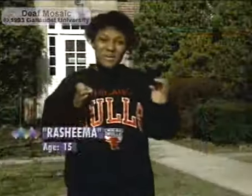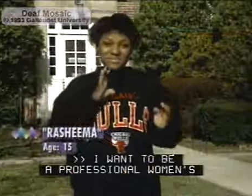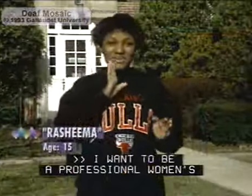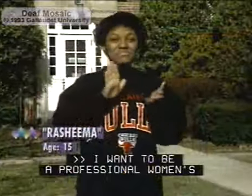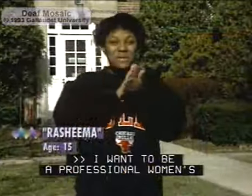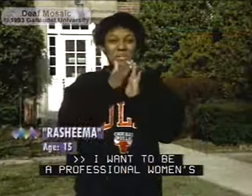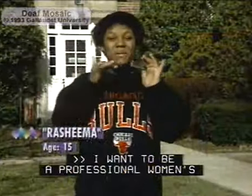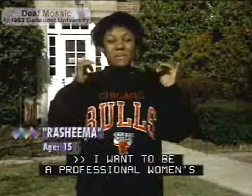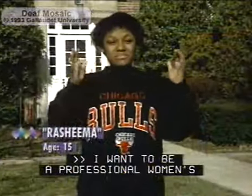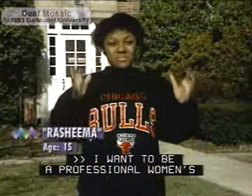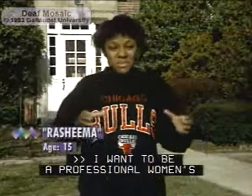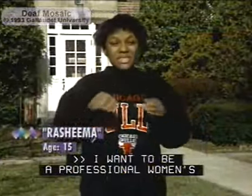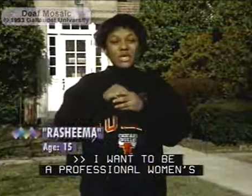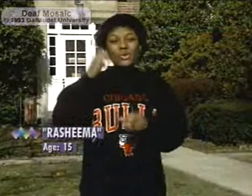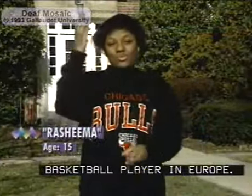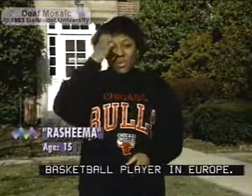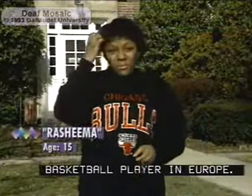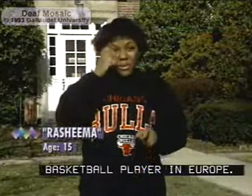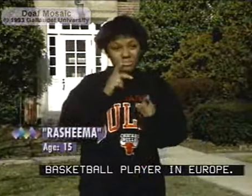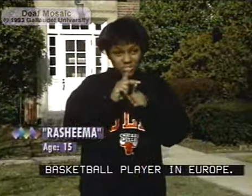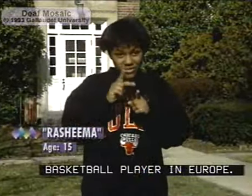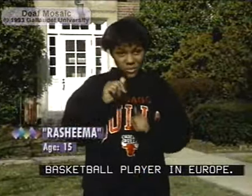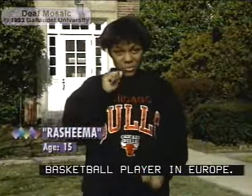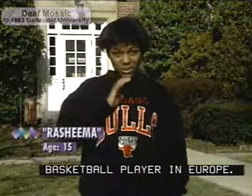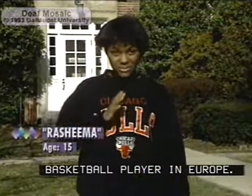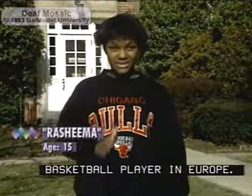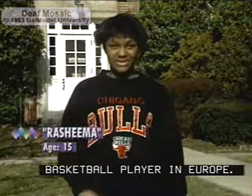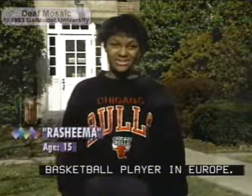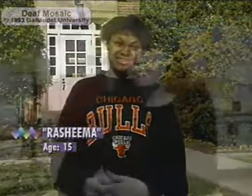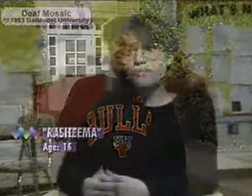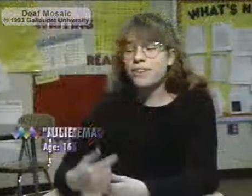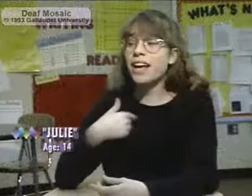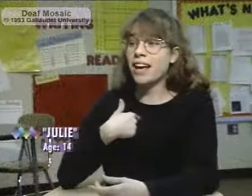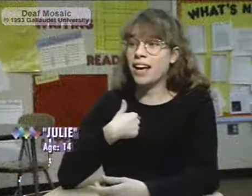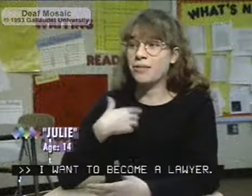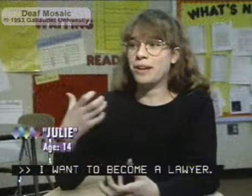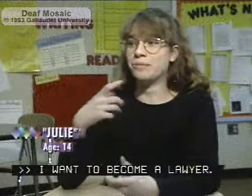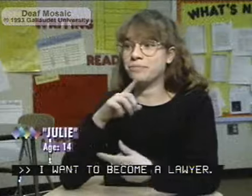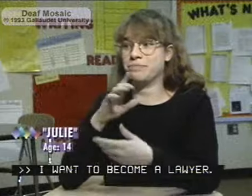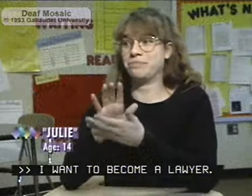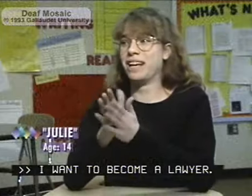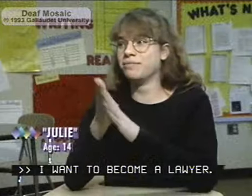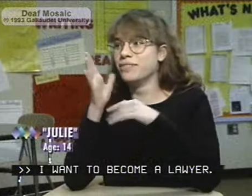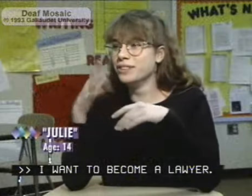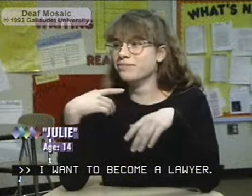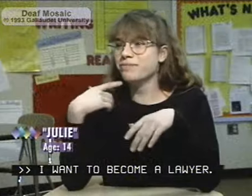I want to be a professional women's basketball player in Europe. I want to become a lawyer.